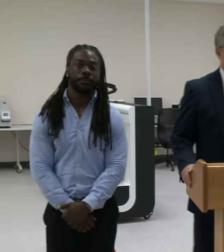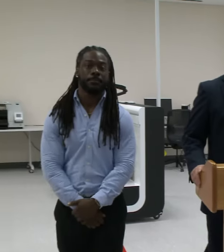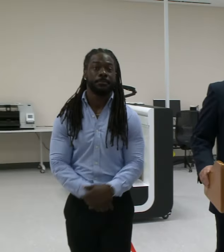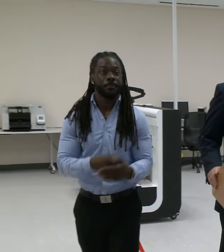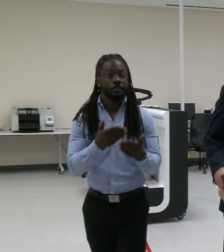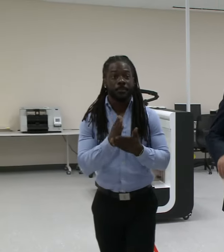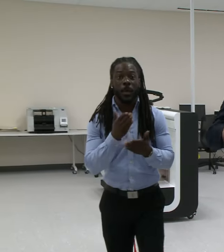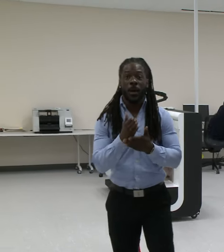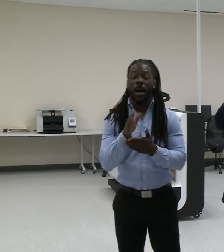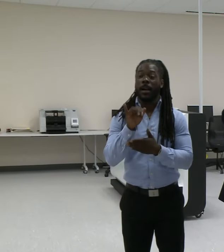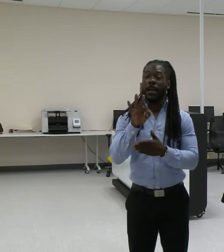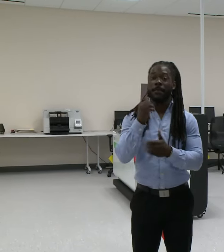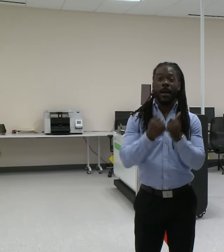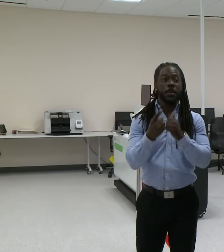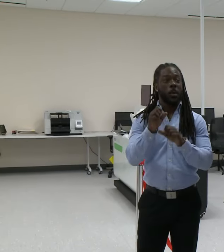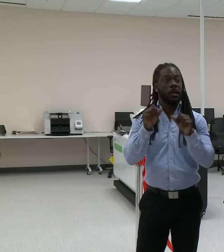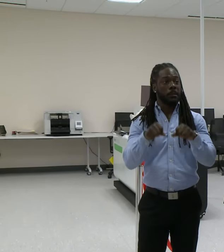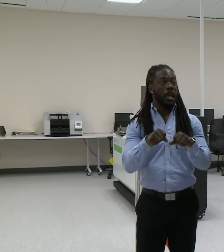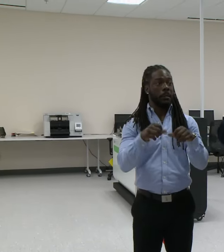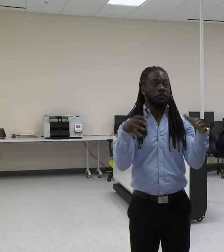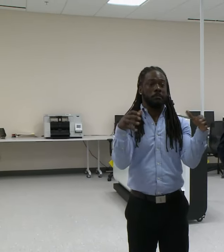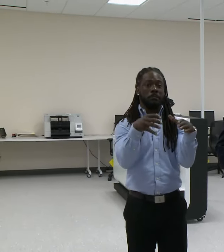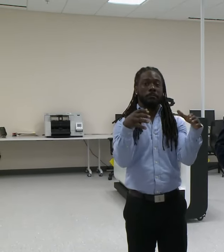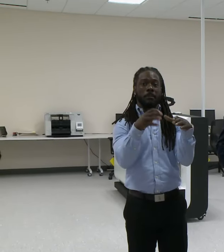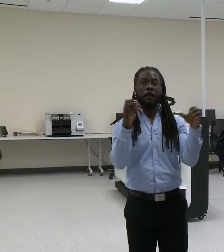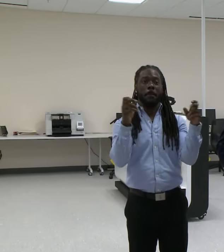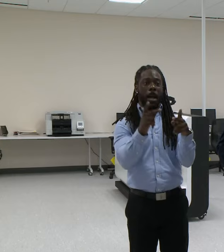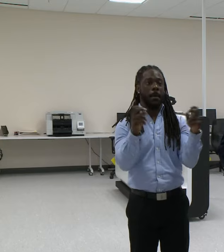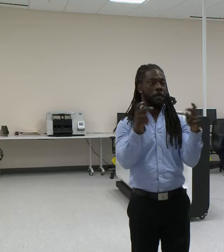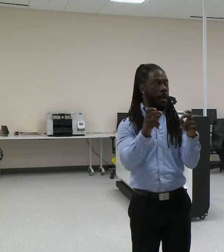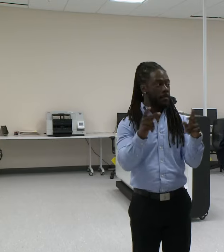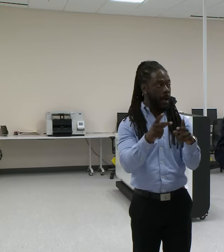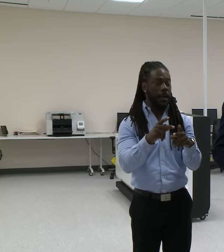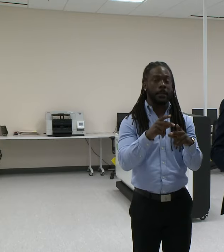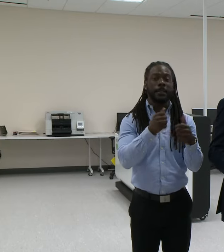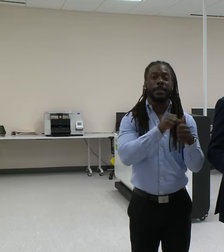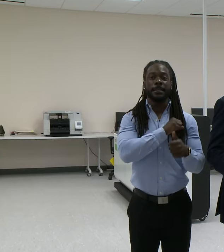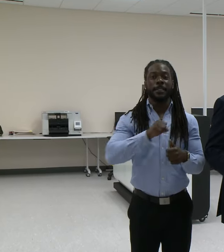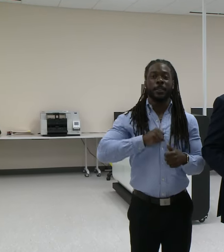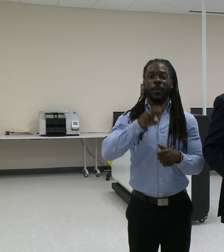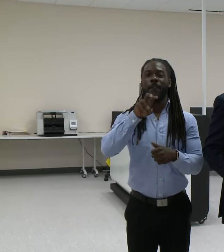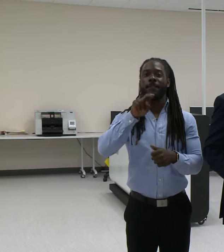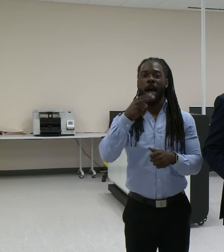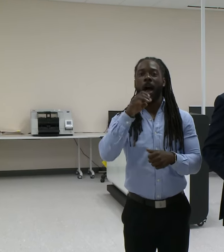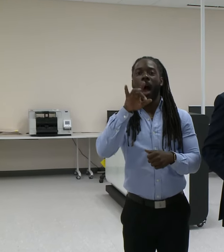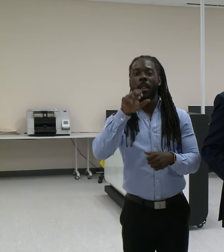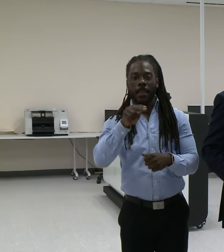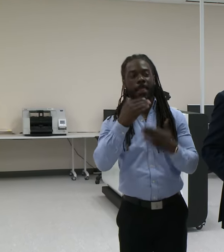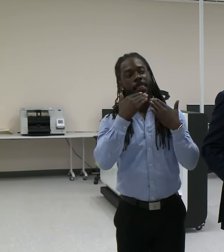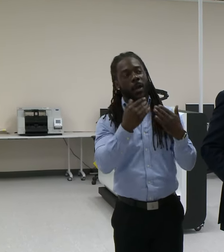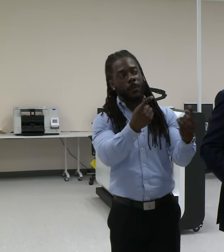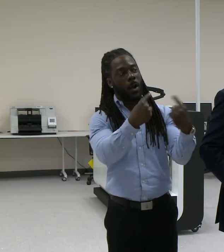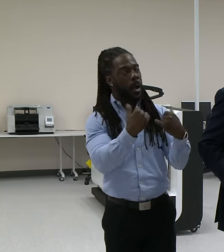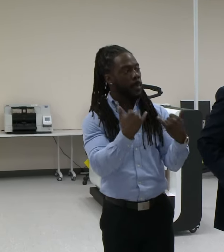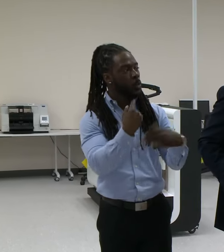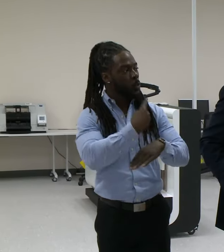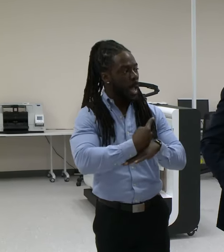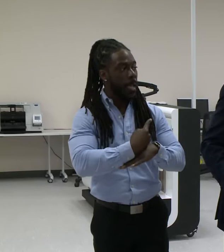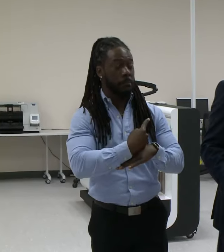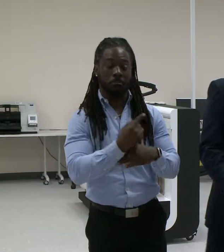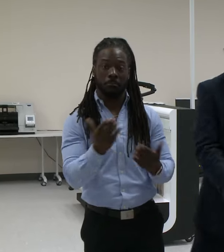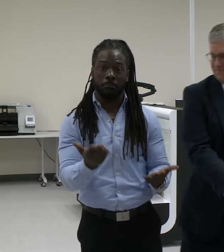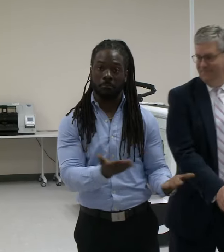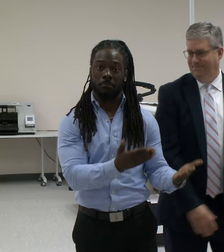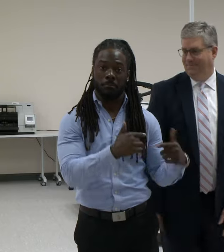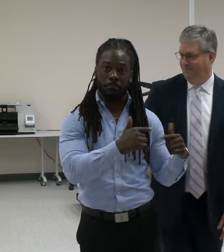All right, so if everybody could just sort of reset themselves. Senator Van Hollen, thank you for being here today, and the podium is all yours, sir.